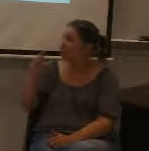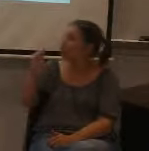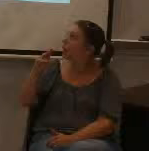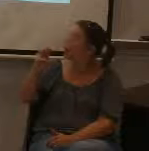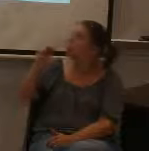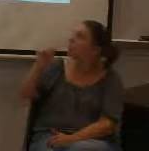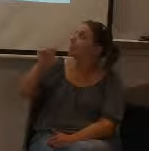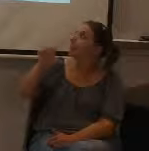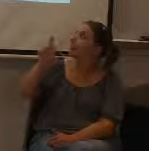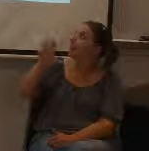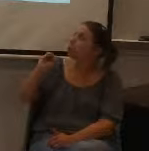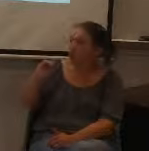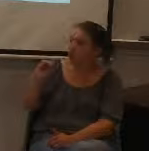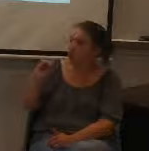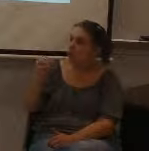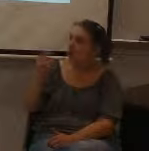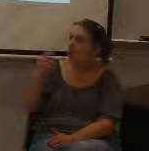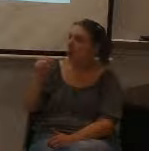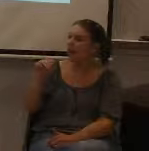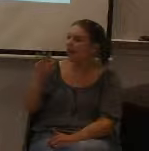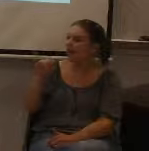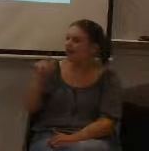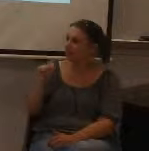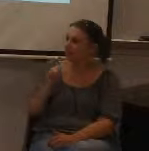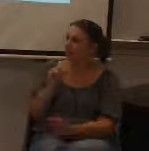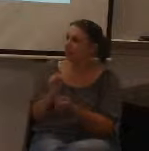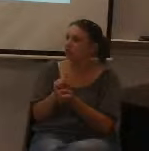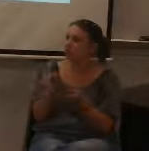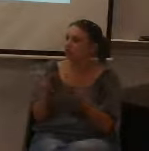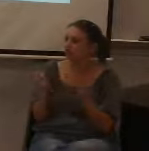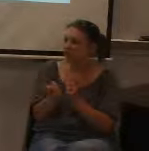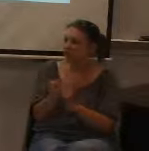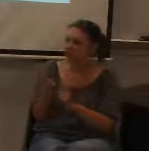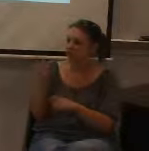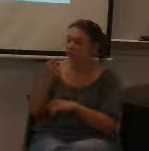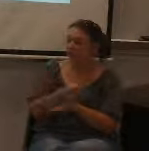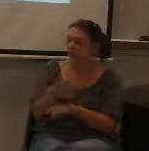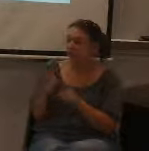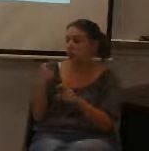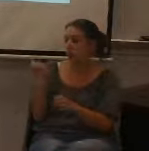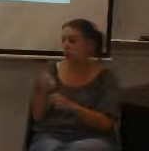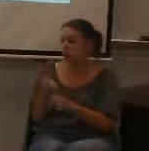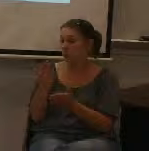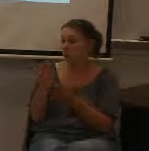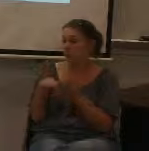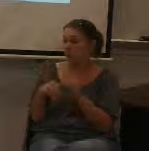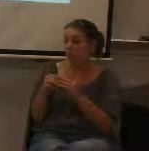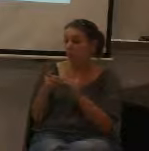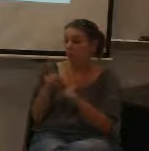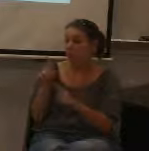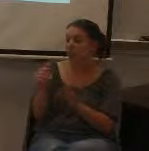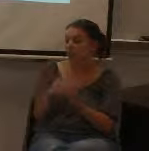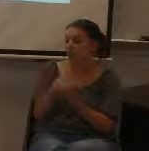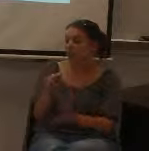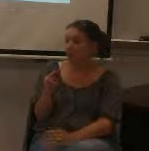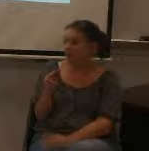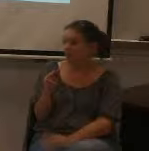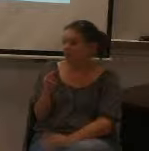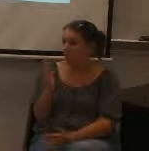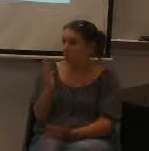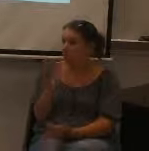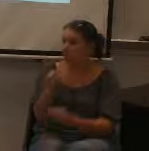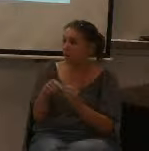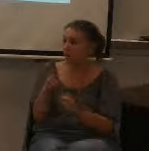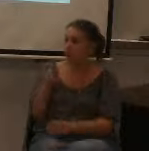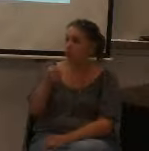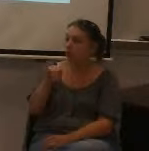Macrohabitat is changing on days to years, maybe up to 1,000 meters. So we might talk about riffles and